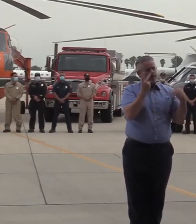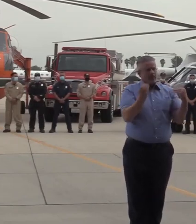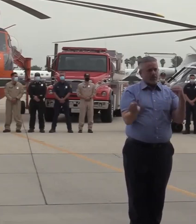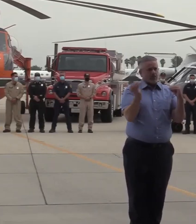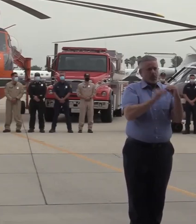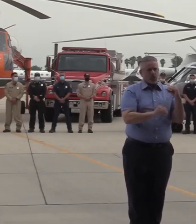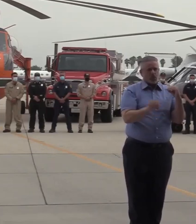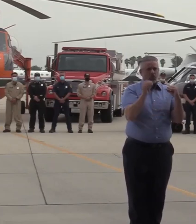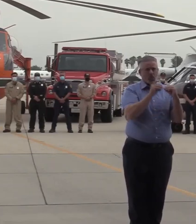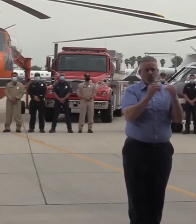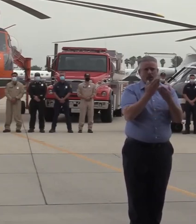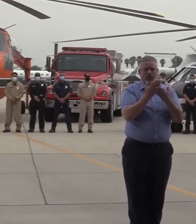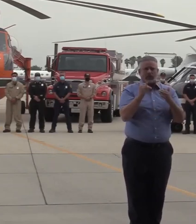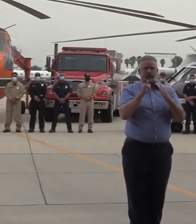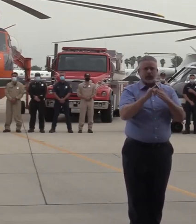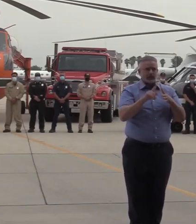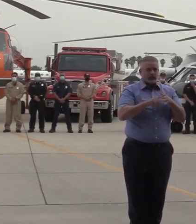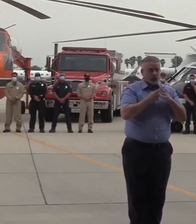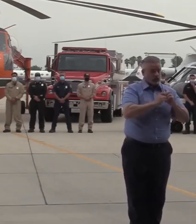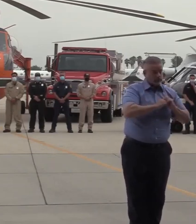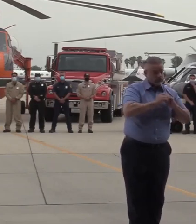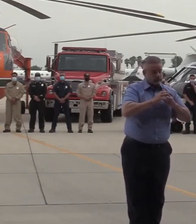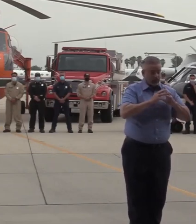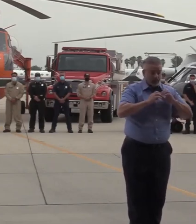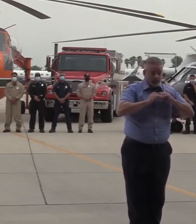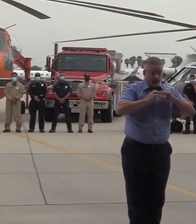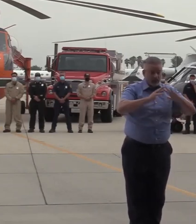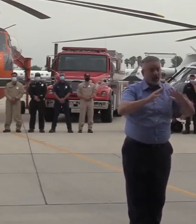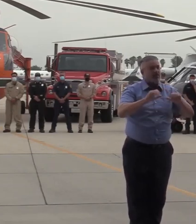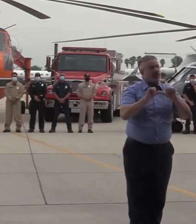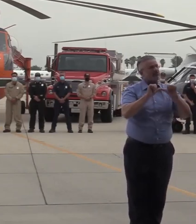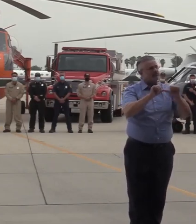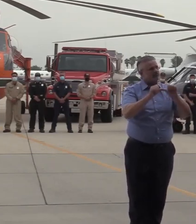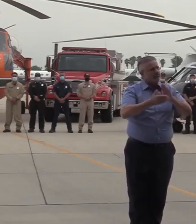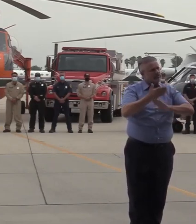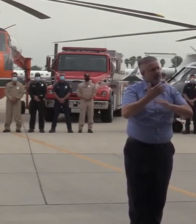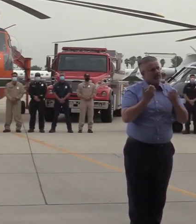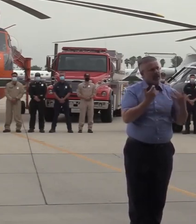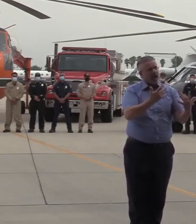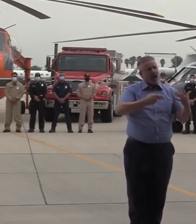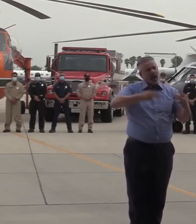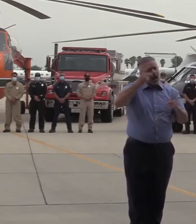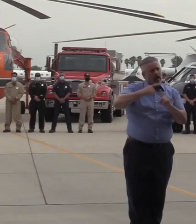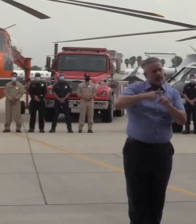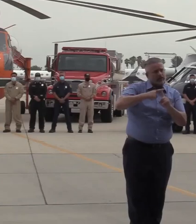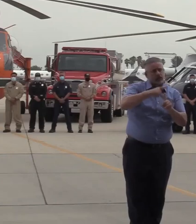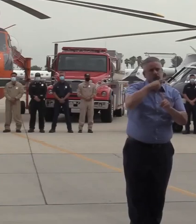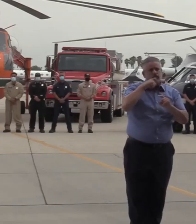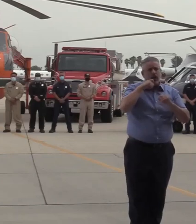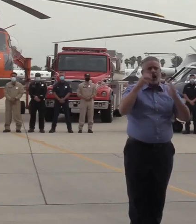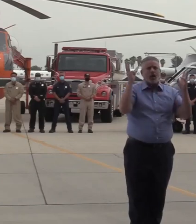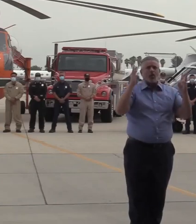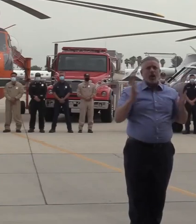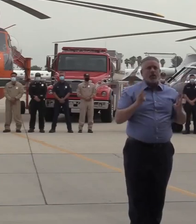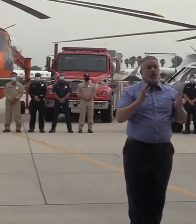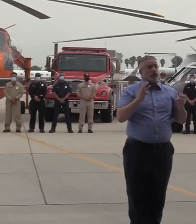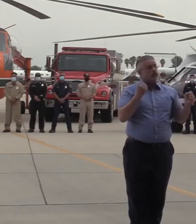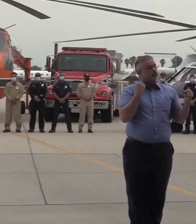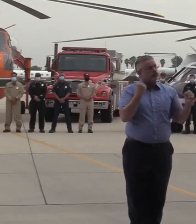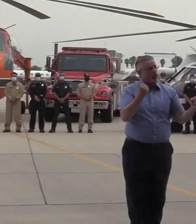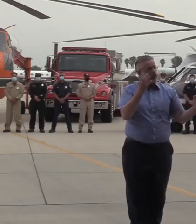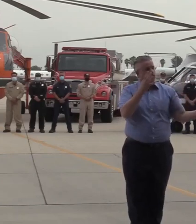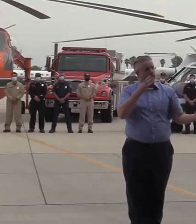of the ingredients that fuel fires, that sustain wildfires, high temperatures, dry weather, strong